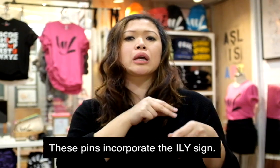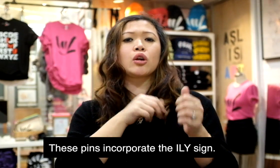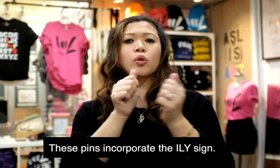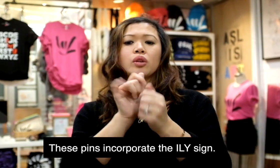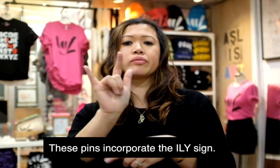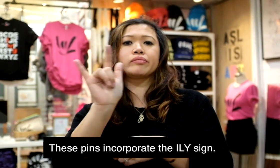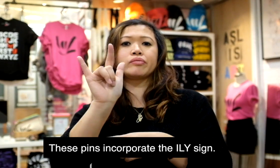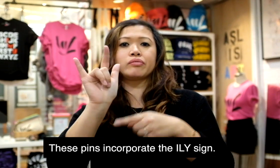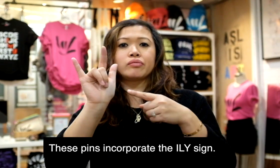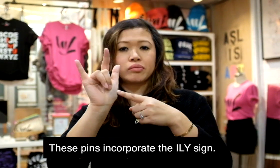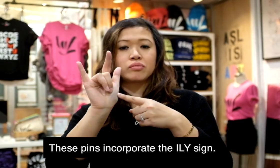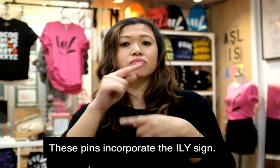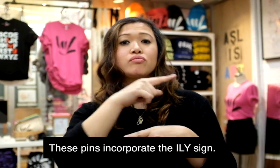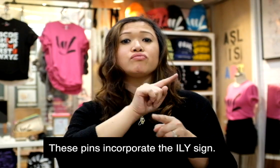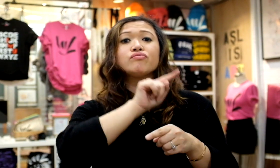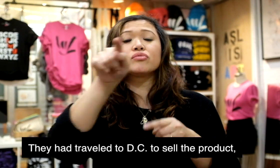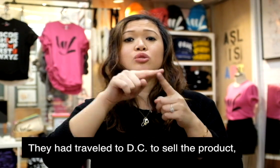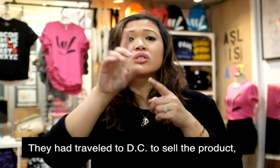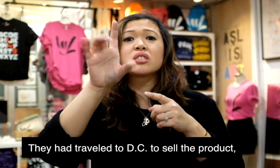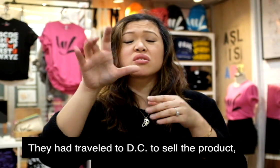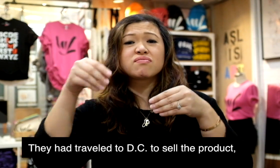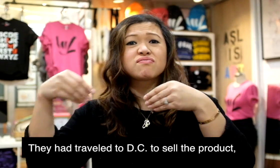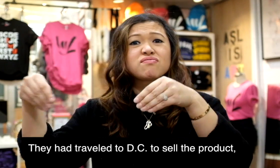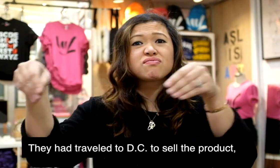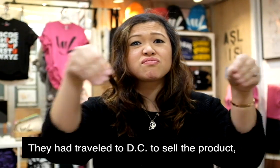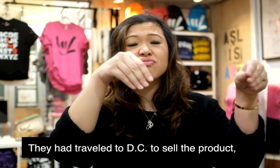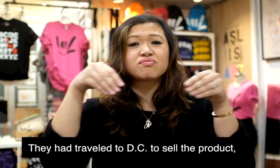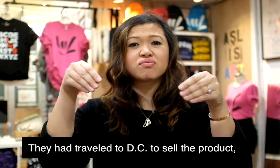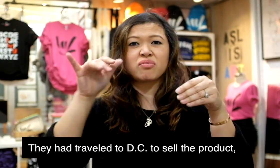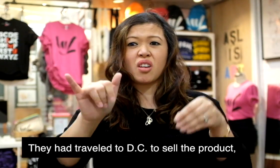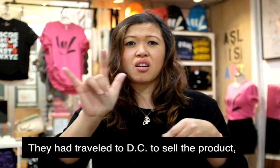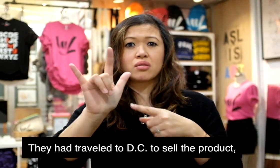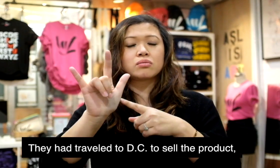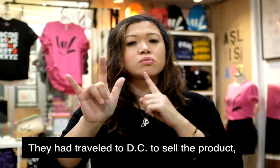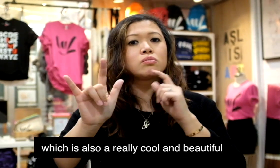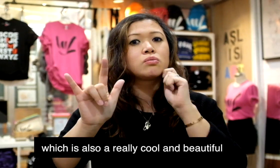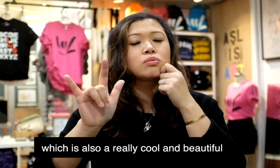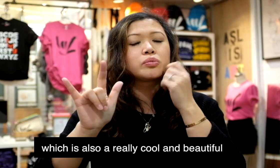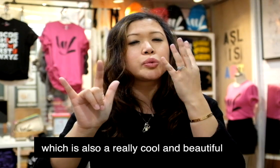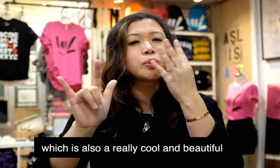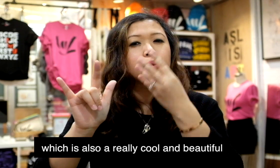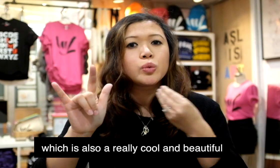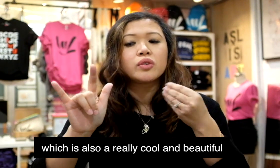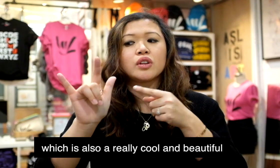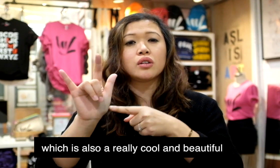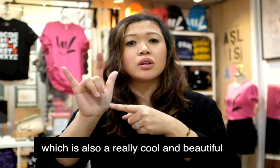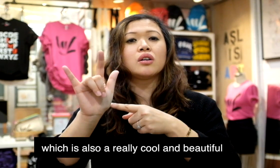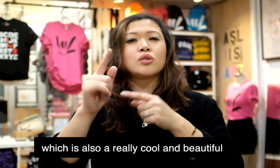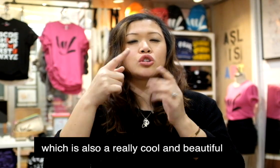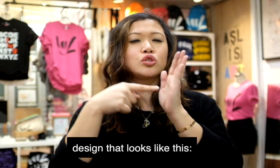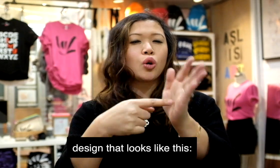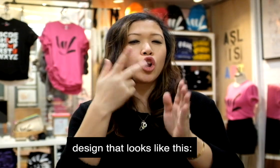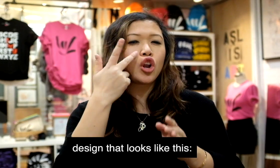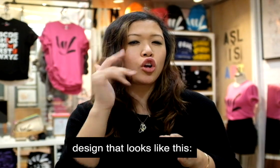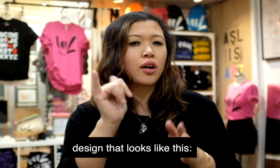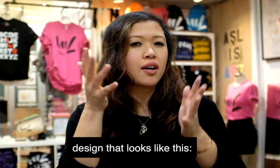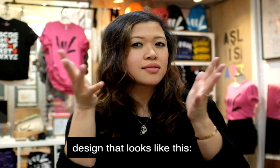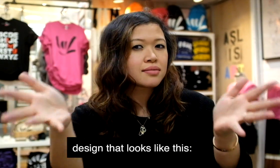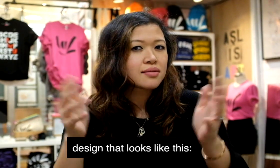They sell pins with the I love you sign. They traveled to DC to sell their product. It's very cool, it's beautiful. Let me show you what it looks like.